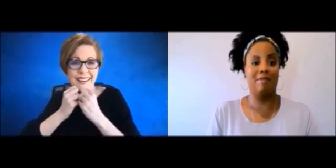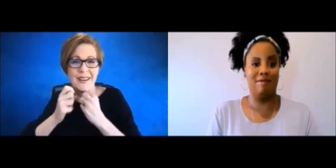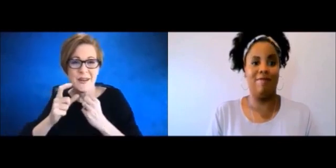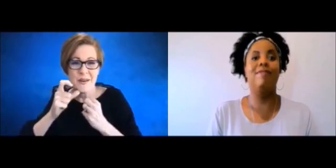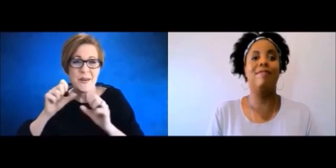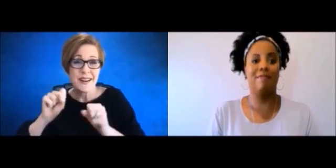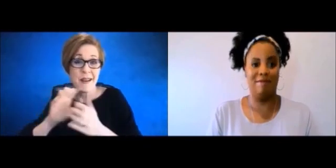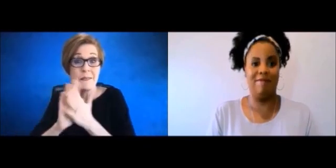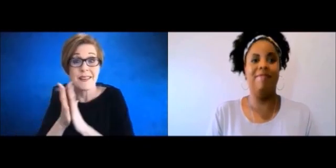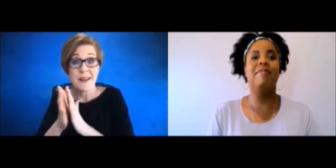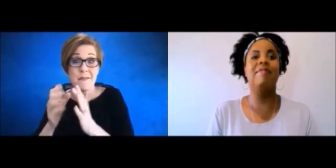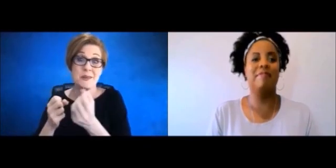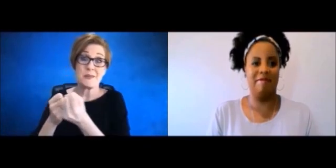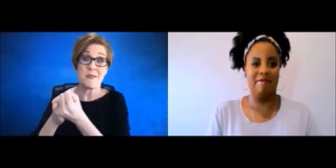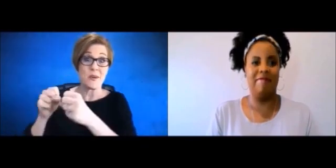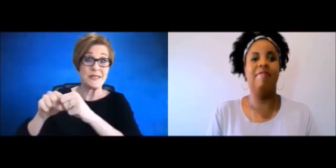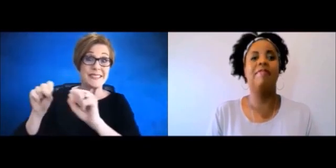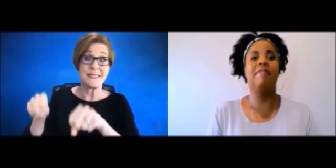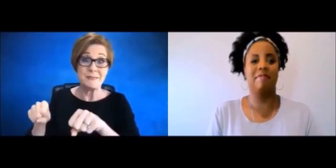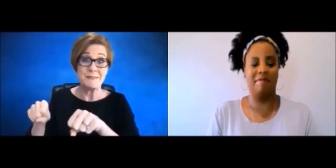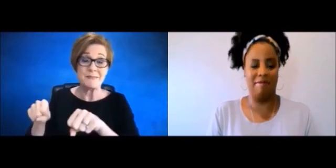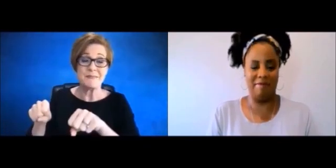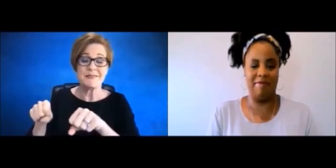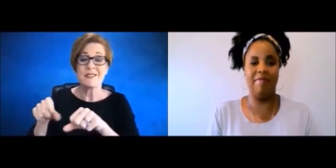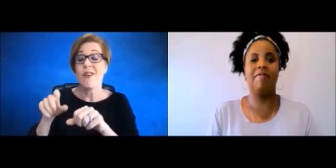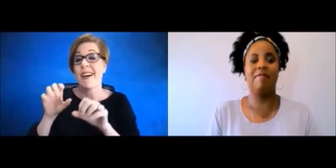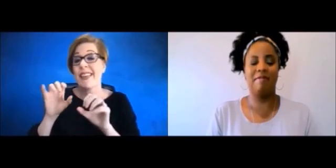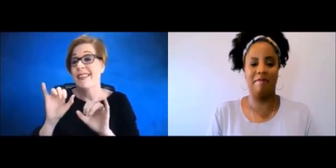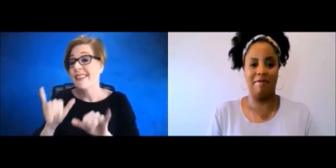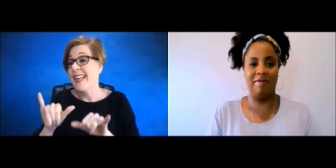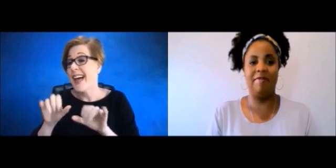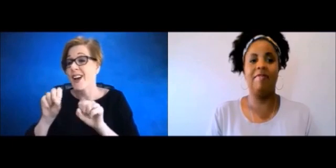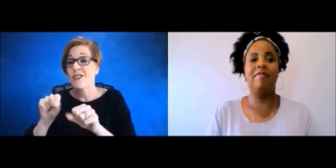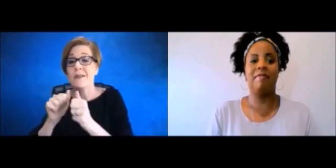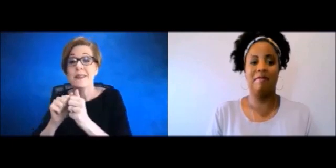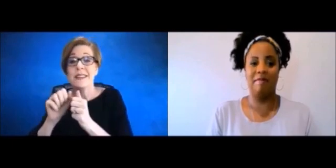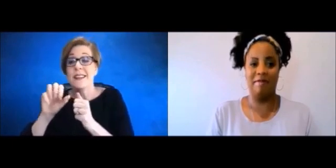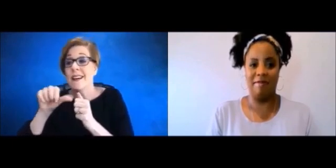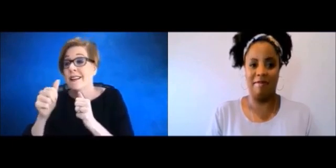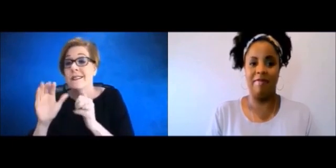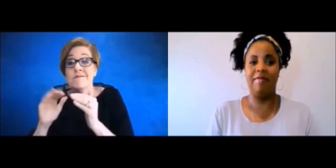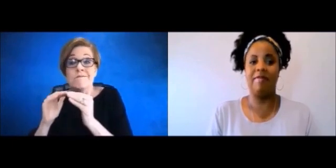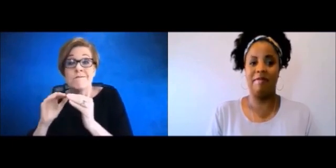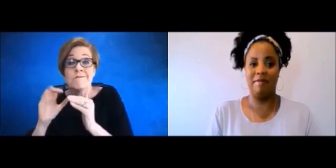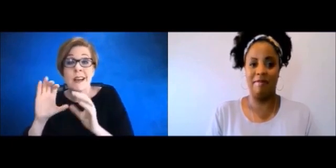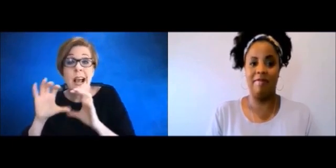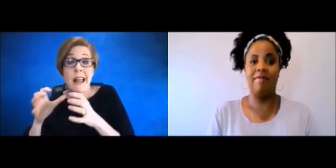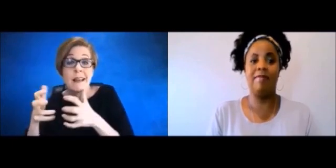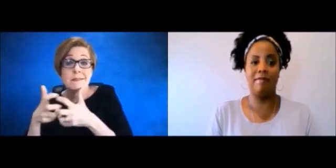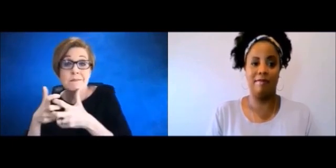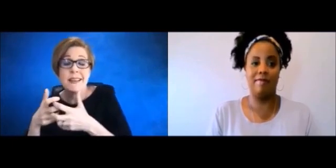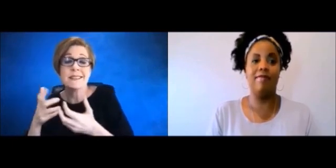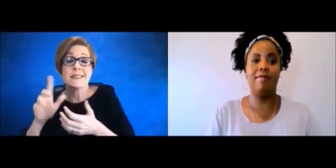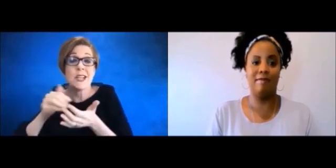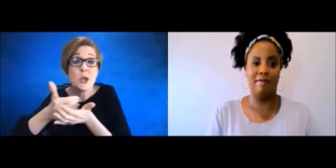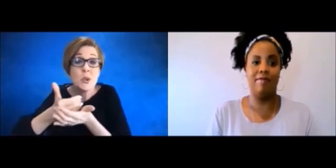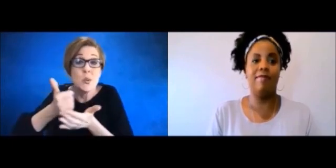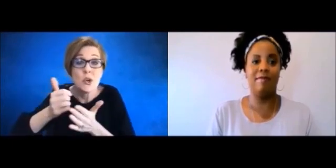or you can find your people that will be your support system. So that could be your classmates,